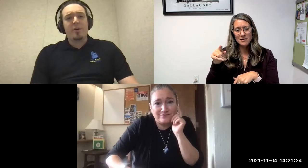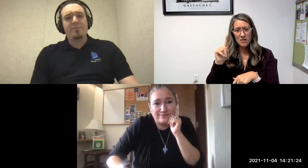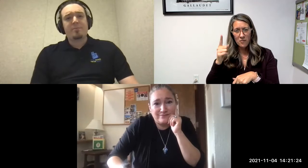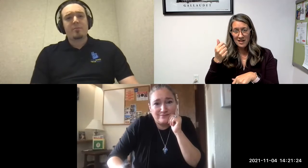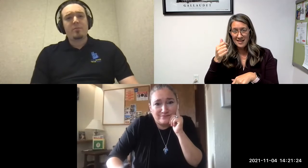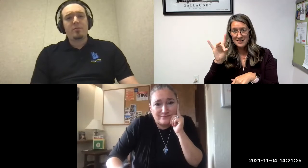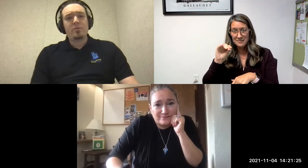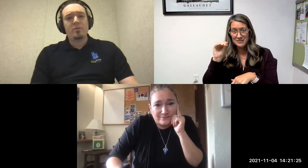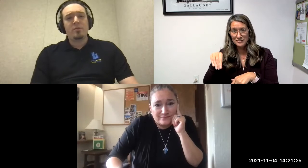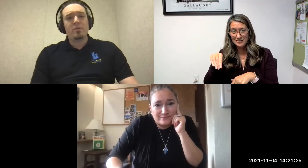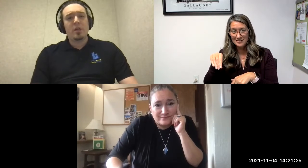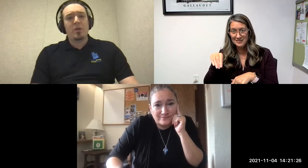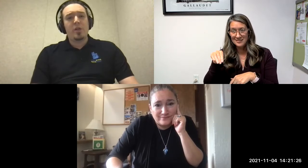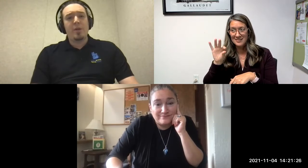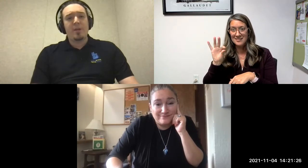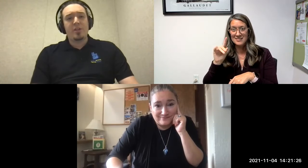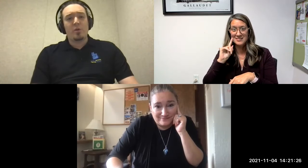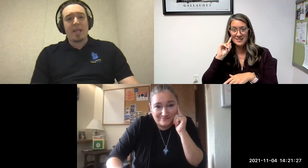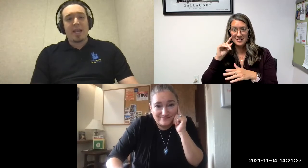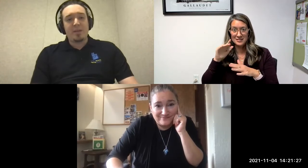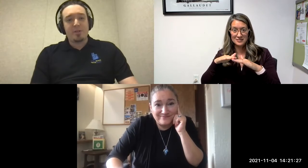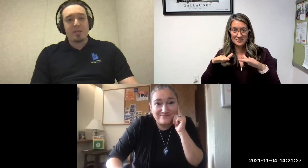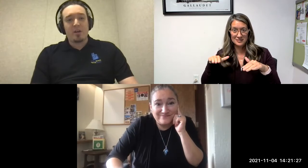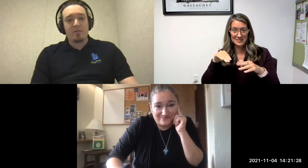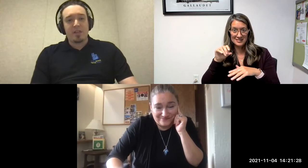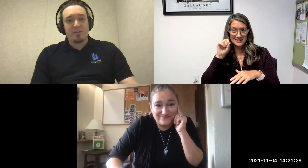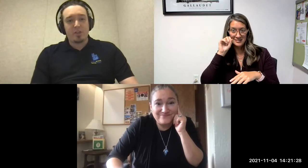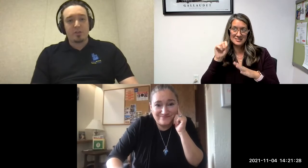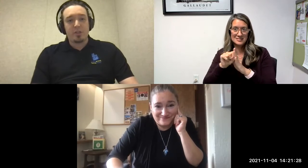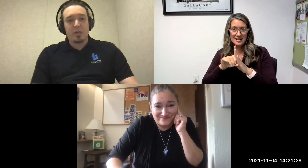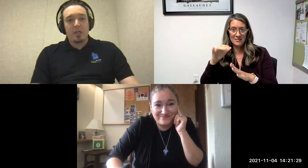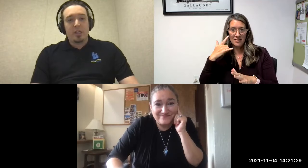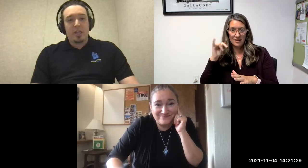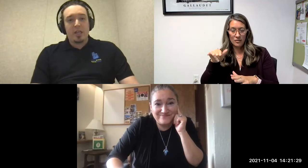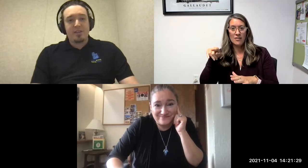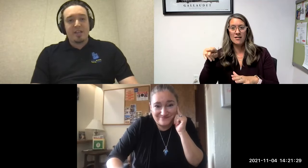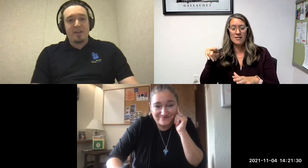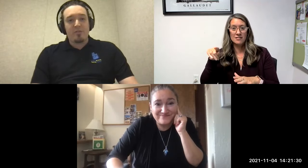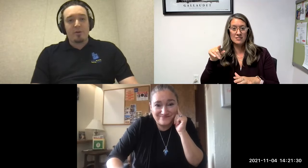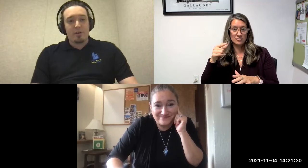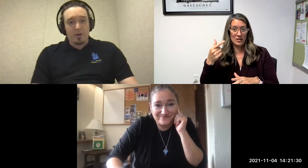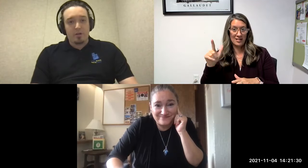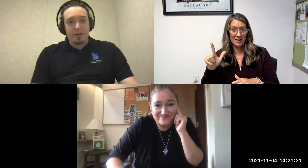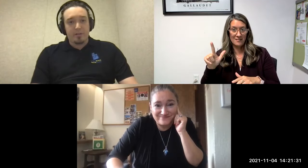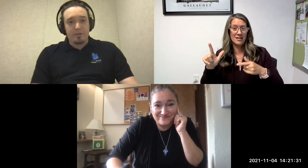wonder, you had mentioned only 18% of deaf children in the state of California are on grade